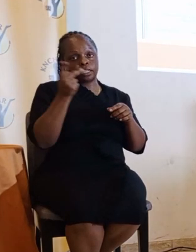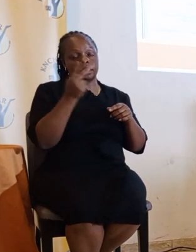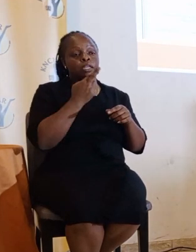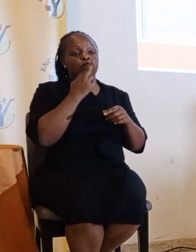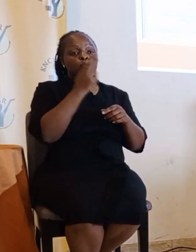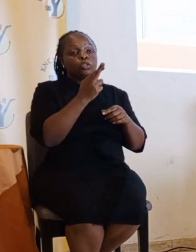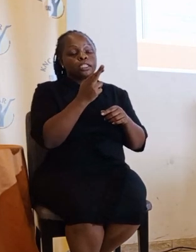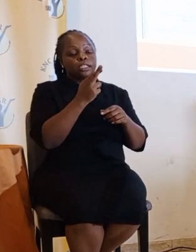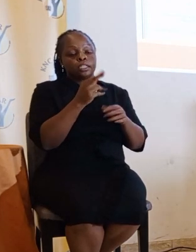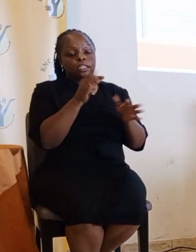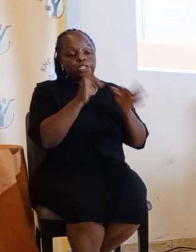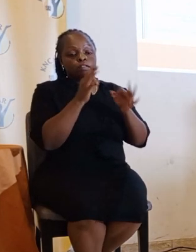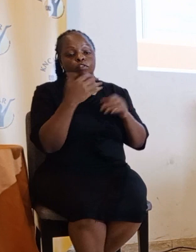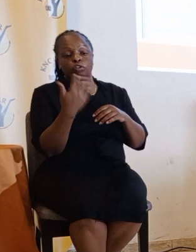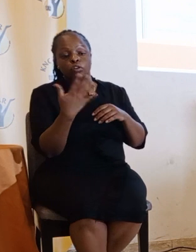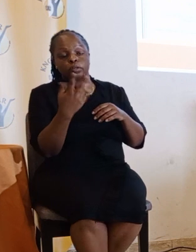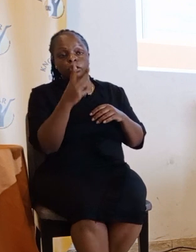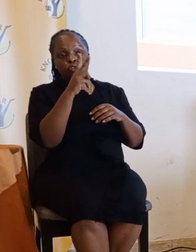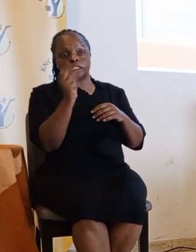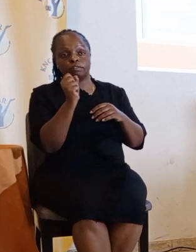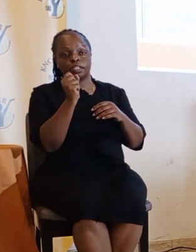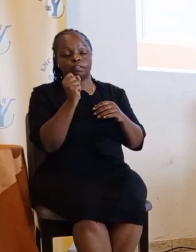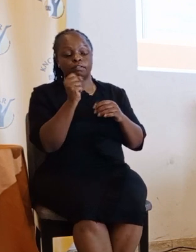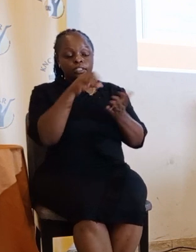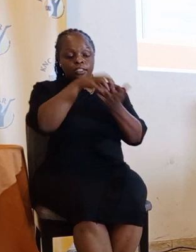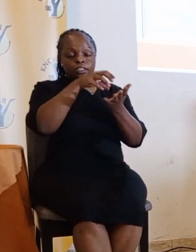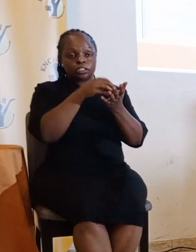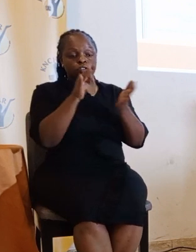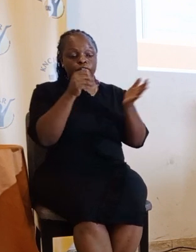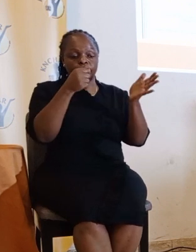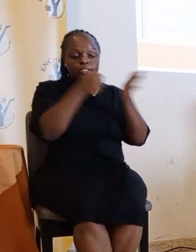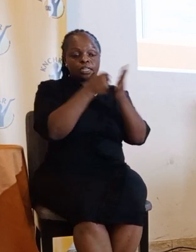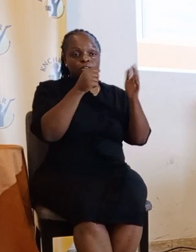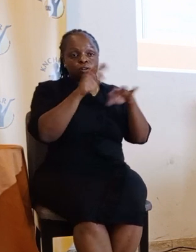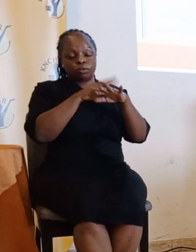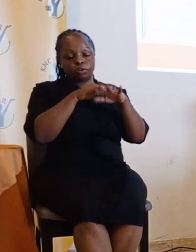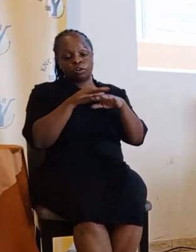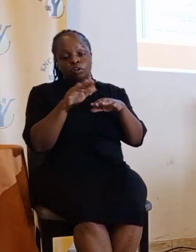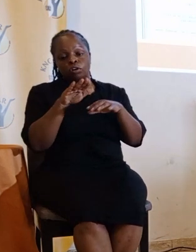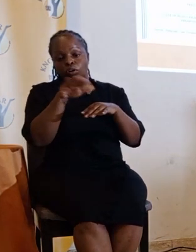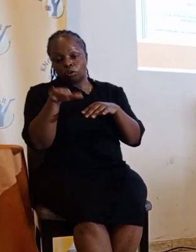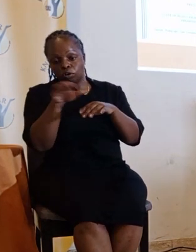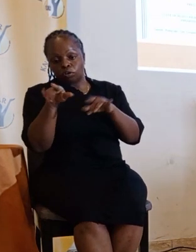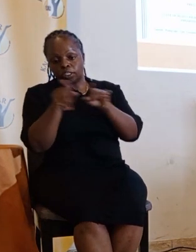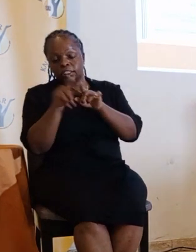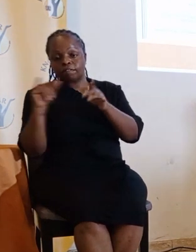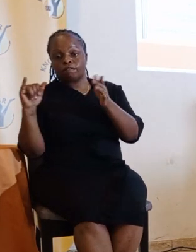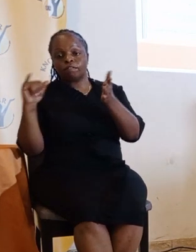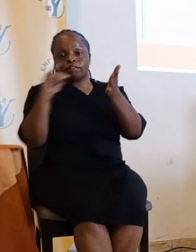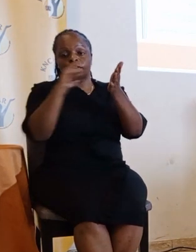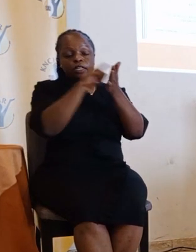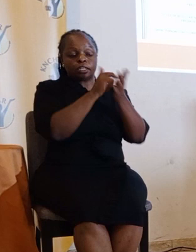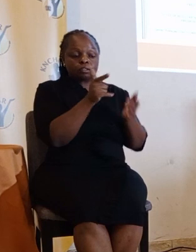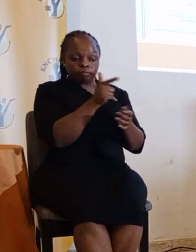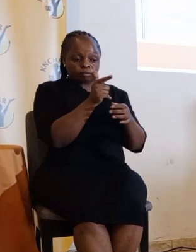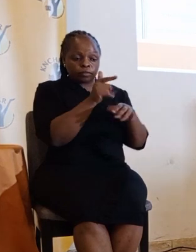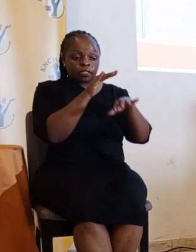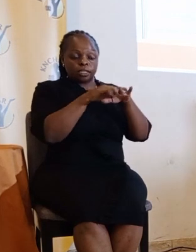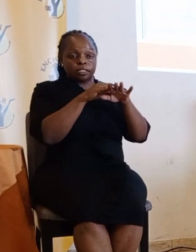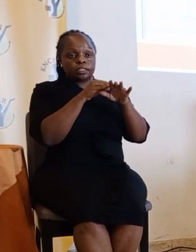that it documented 25 cases of attacks on local and foreign journalists at the hands of the state